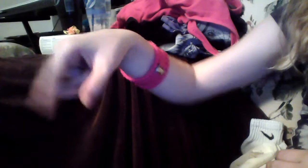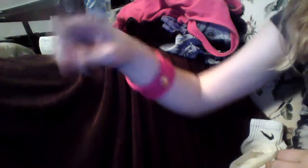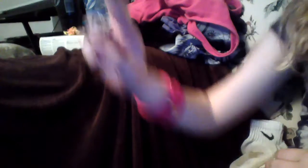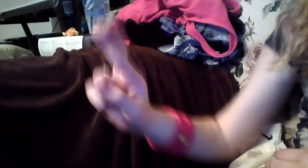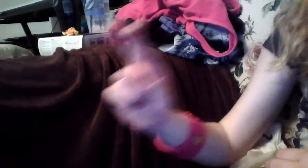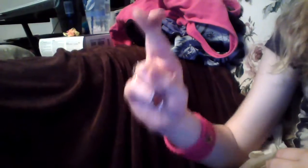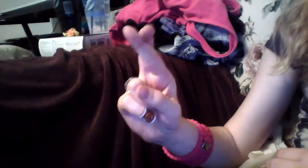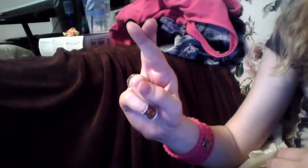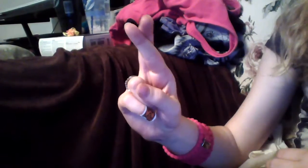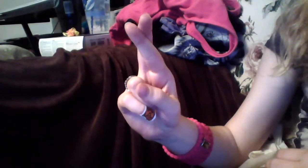And then this is R.